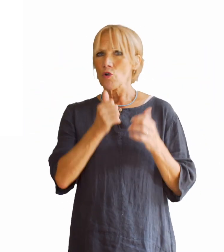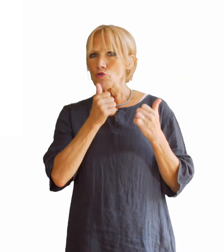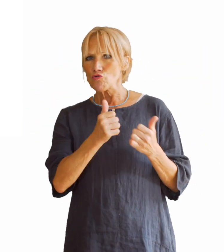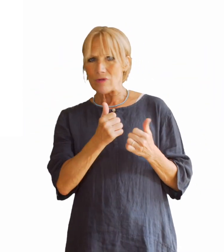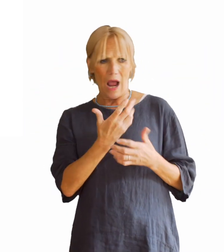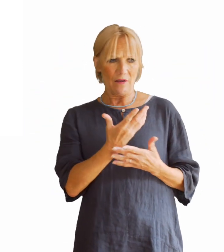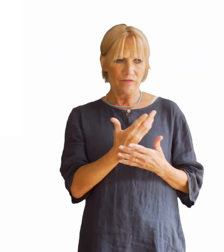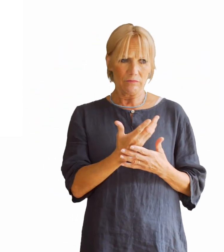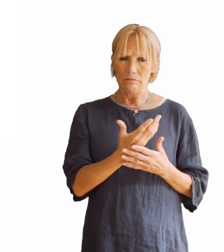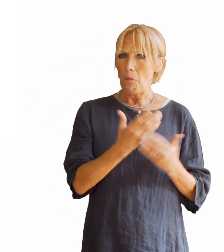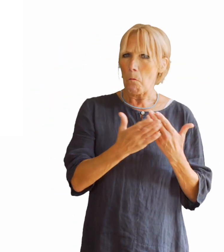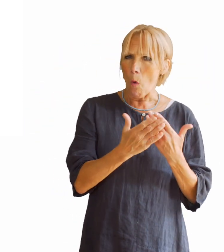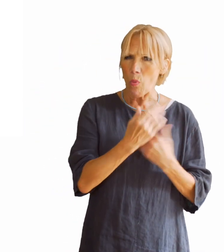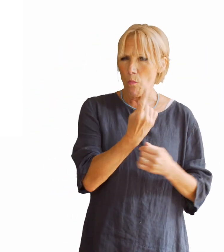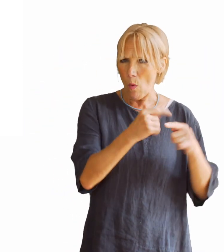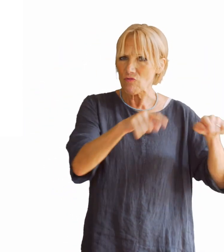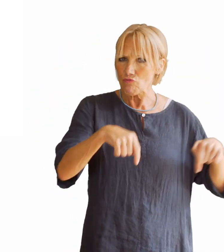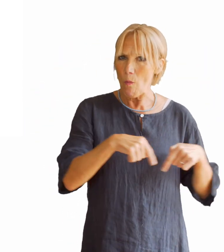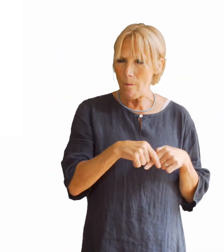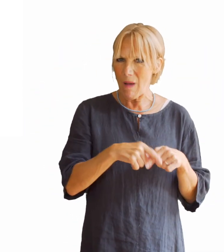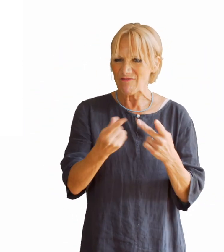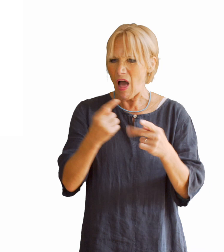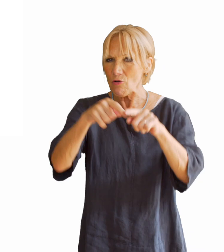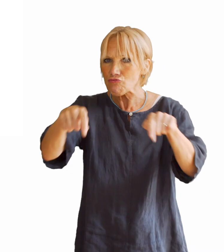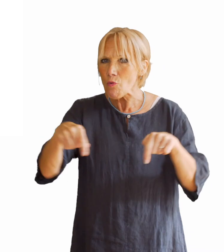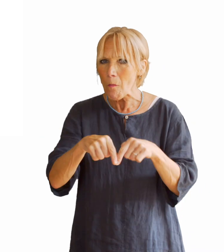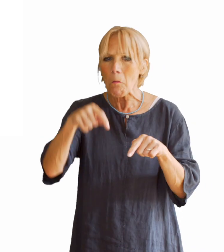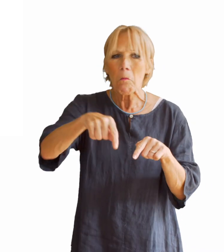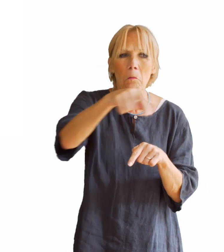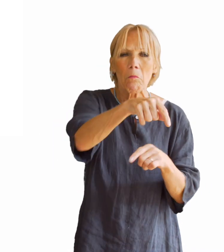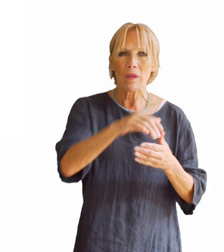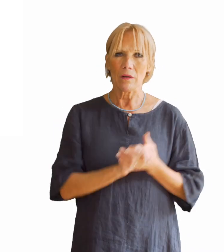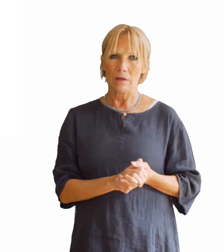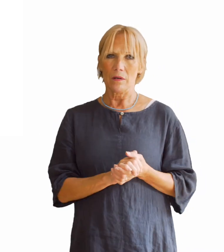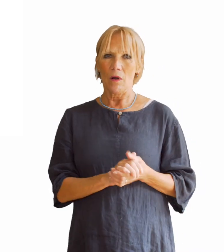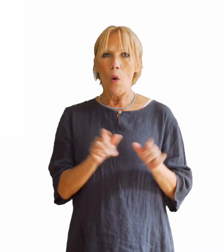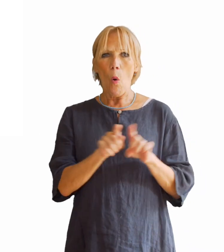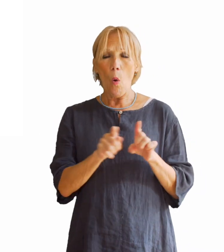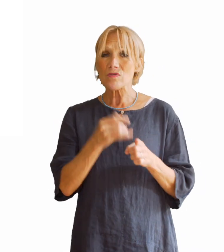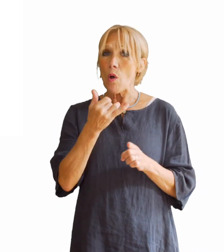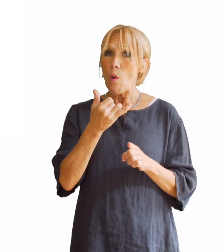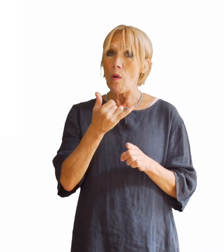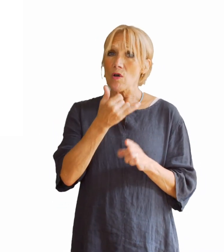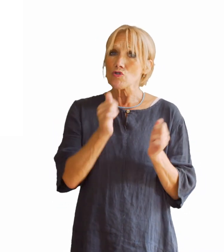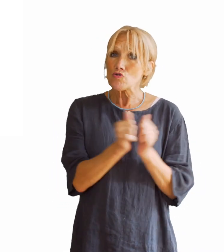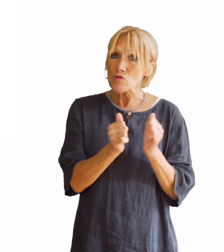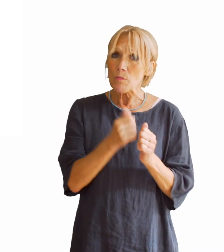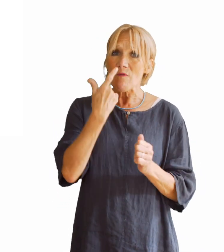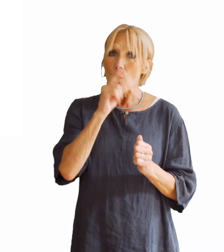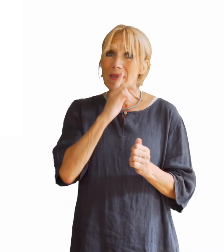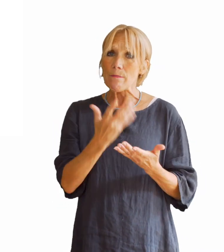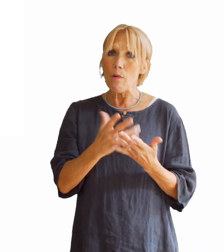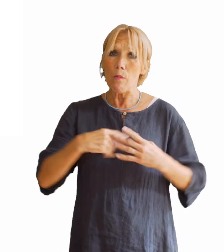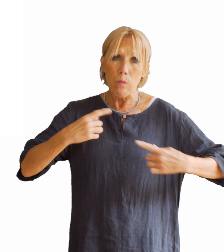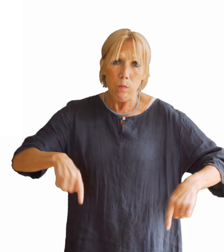with different groups or individuals when necessary. It's also important to accommodate the needs of people who may have additional challenges with mobility